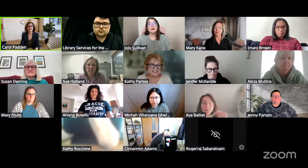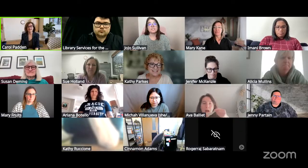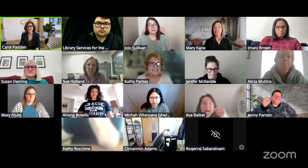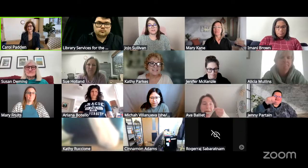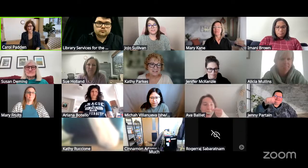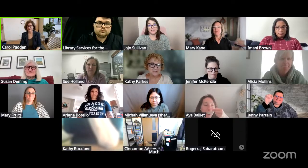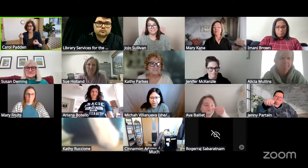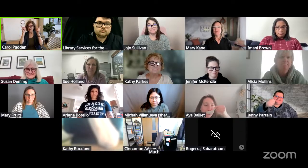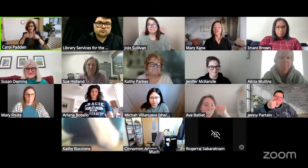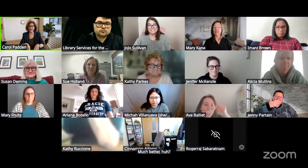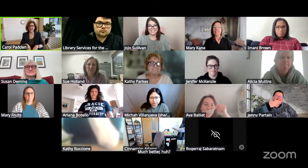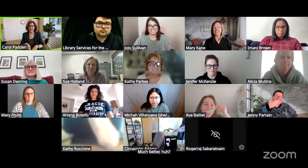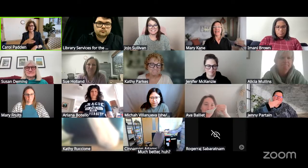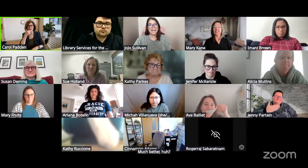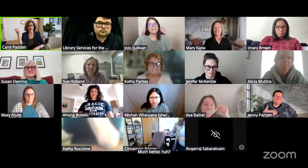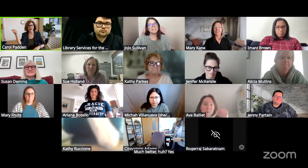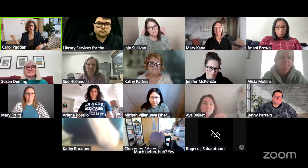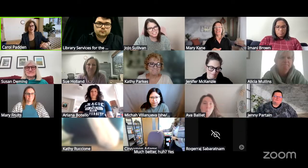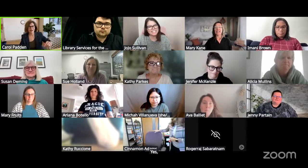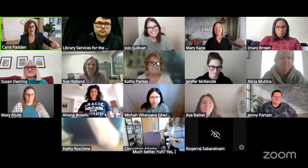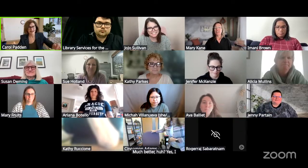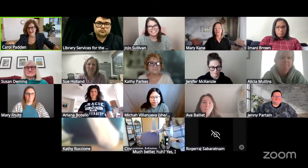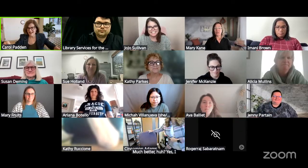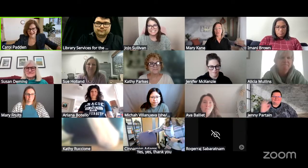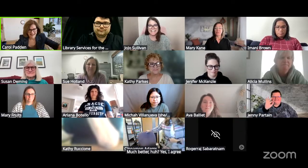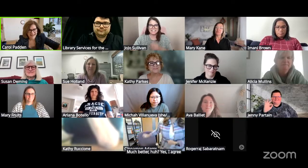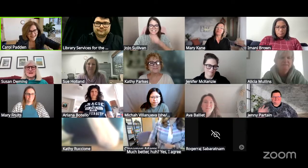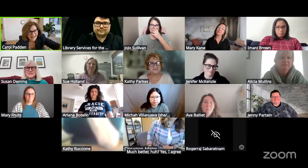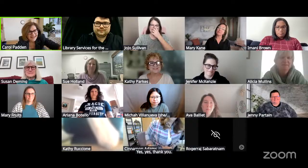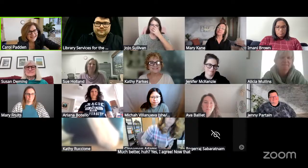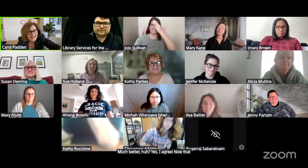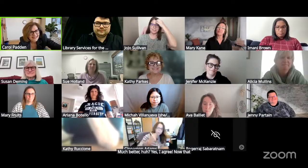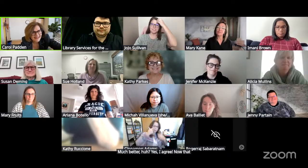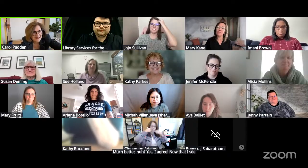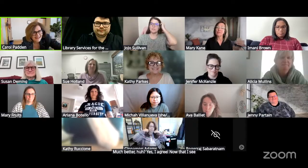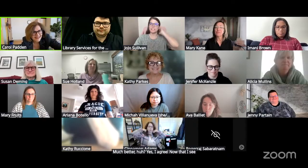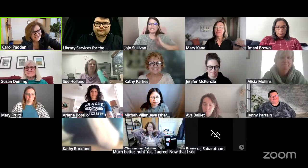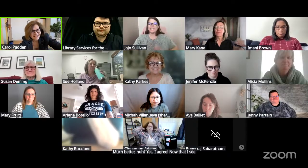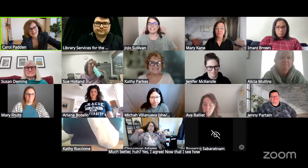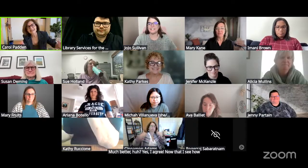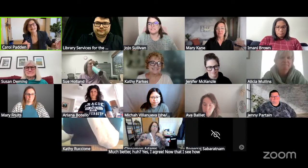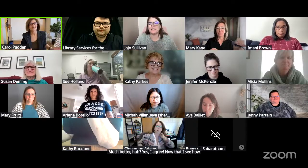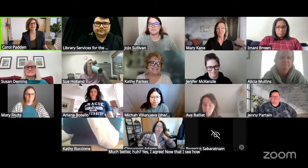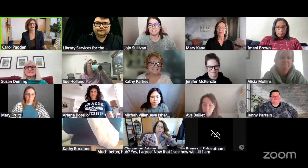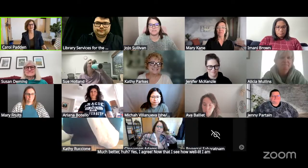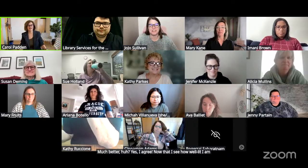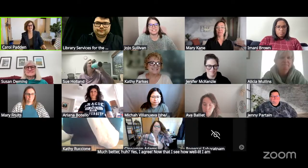Much better, huh? Yes, I Yes, thank agree. you. Now that I see how well lit I am, it is much better.